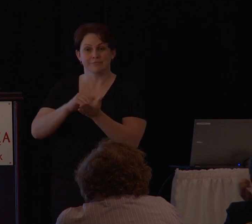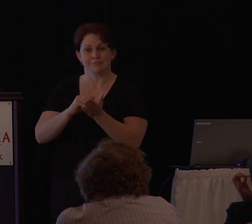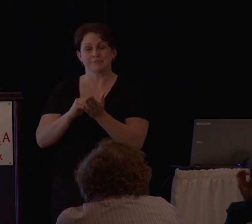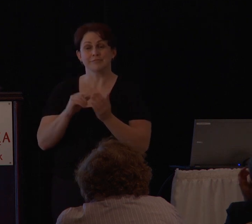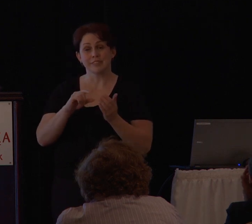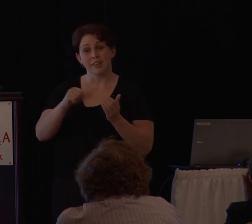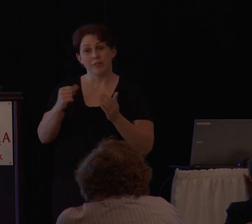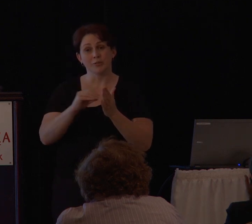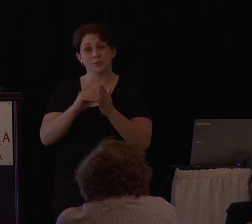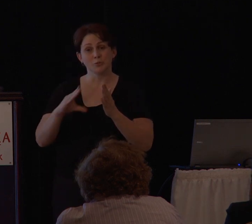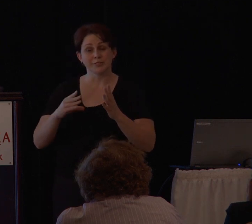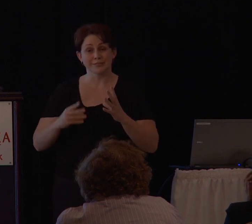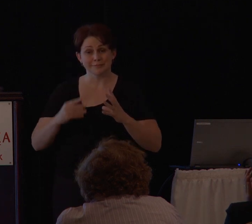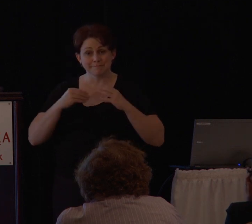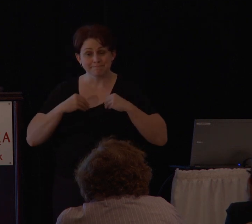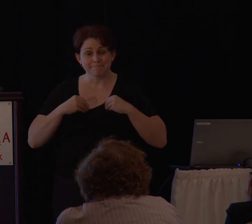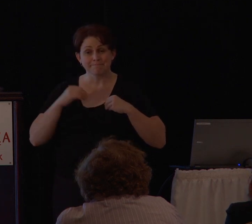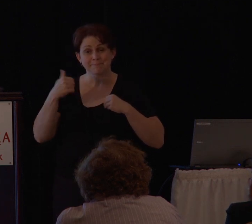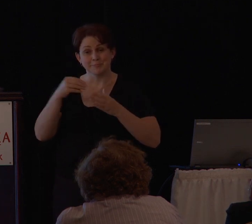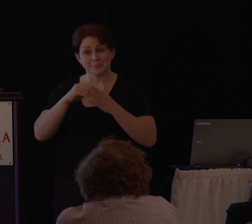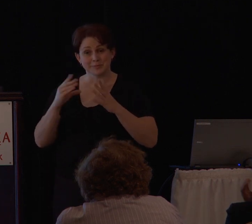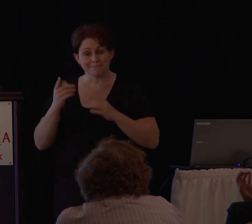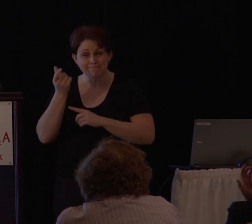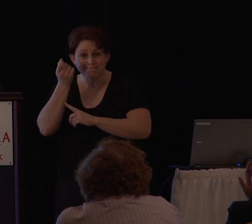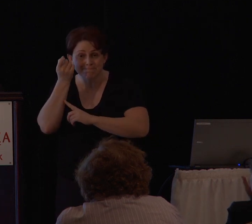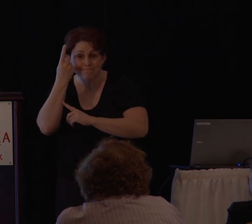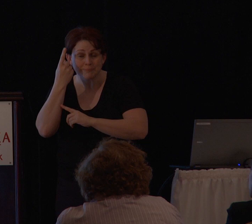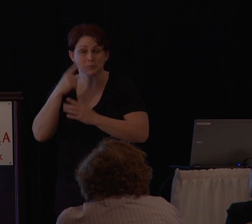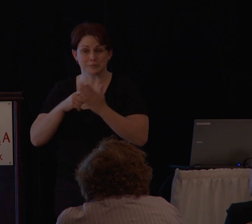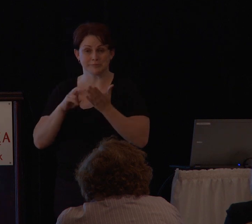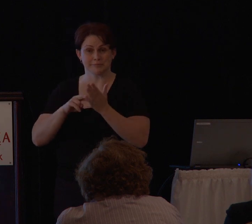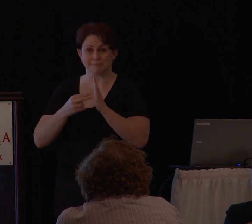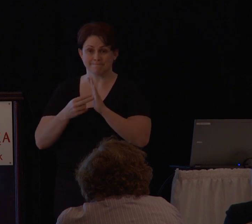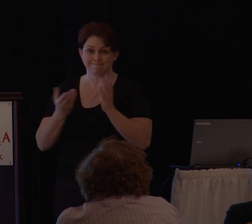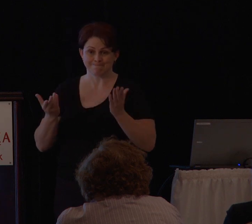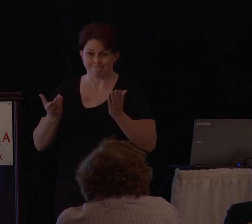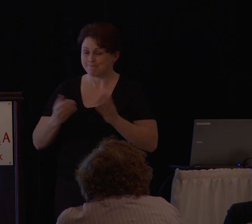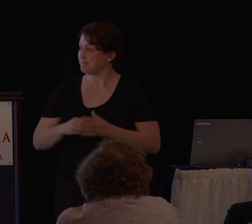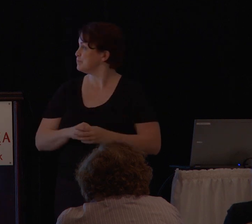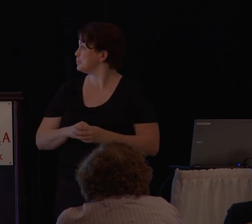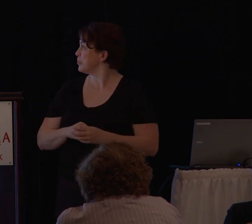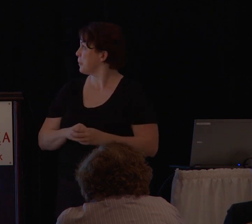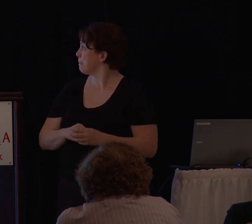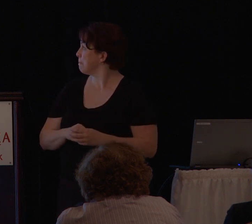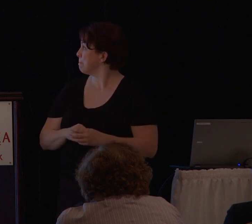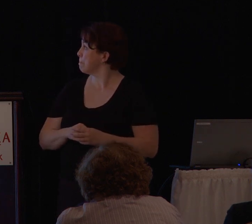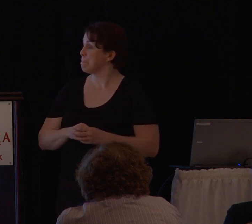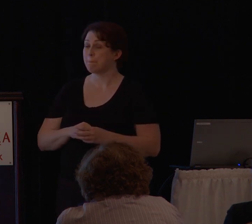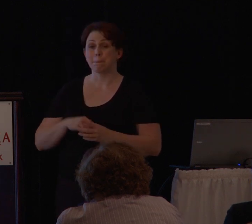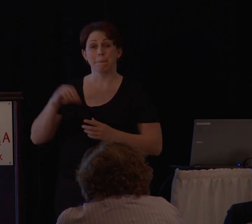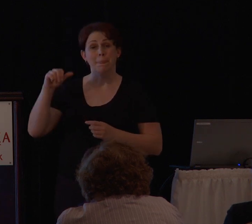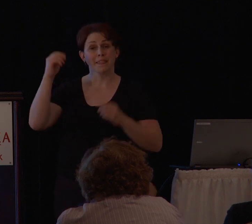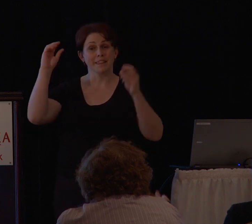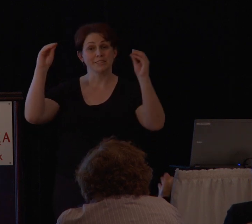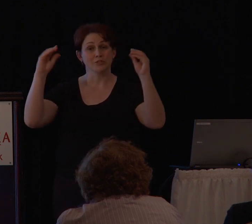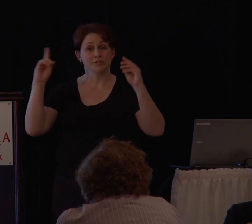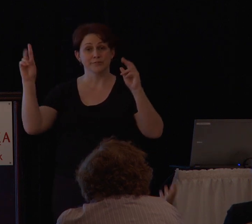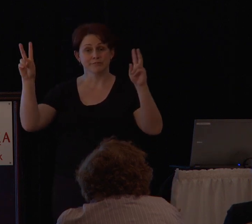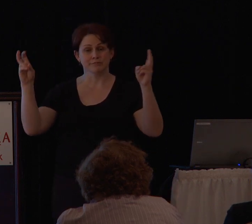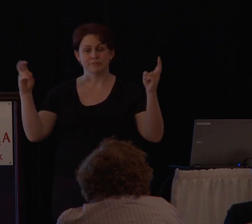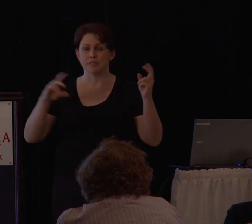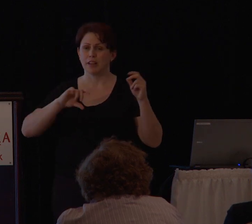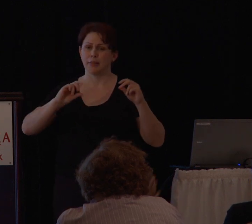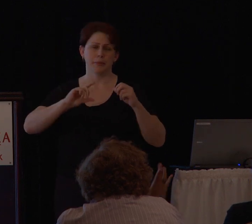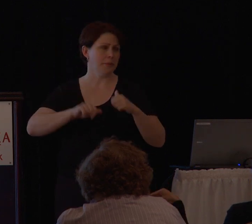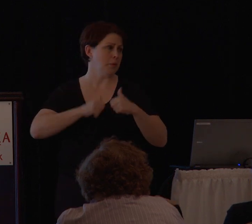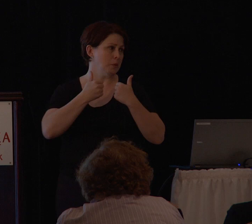understanding. And I'll give you one teacher's example. Another huge challenge is getting people to understand that